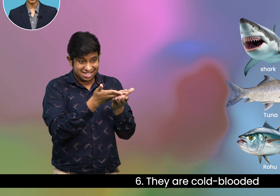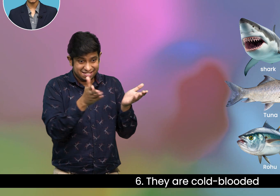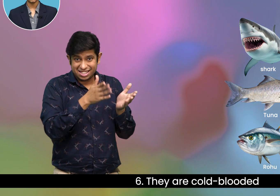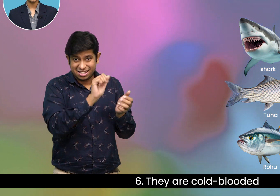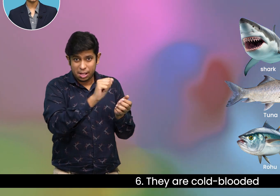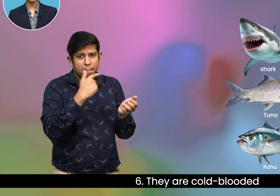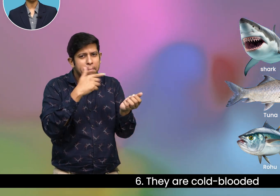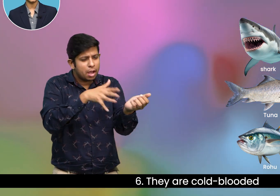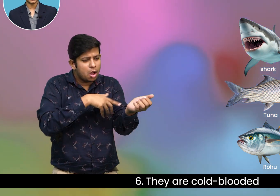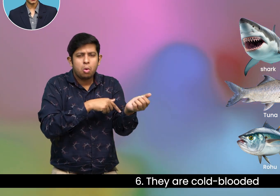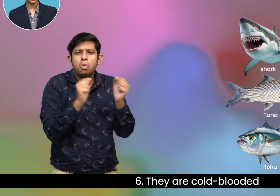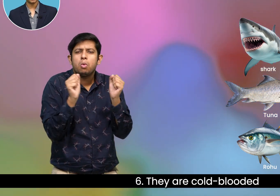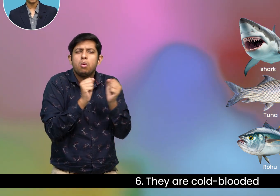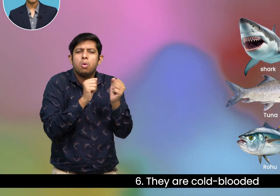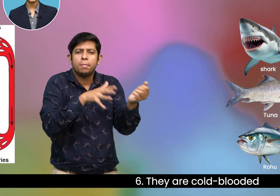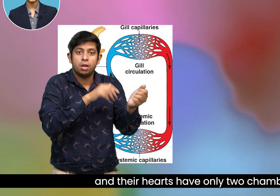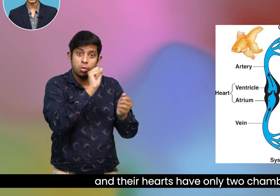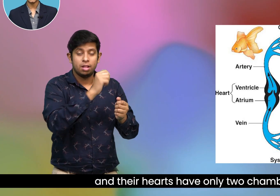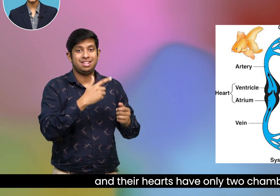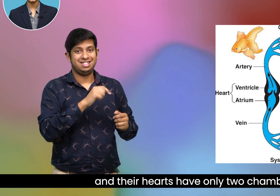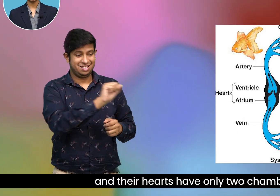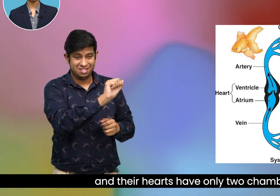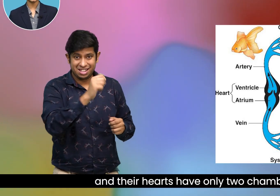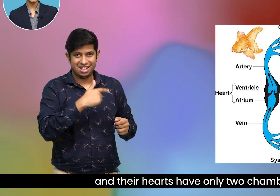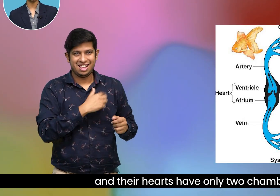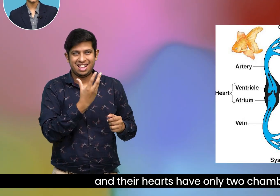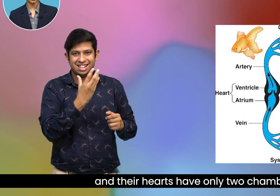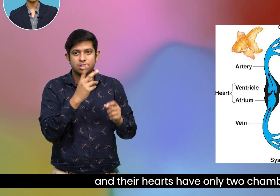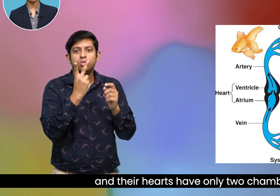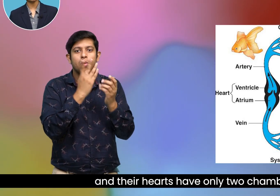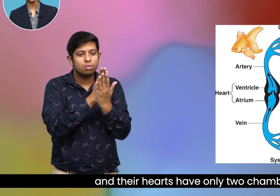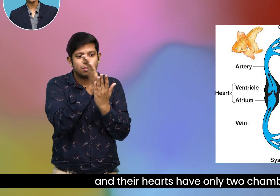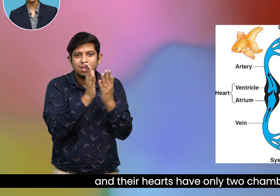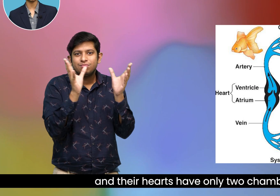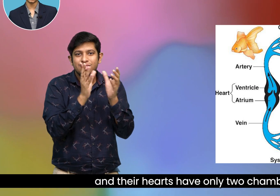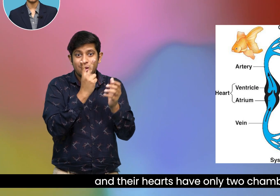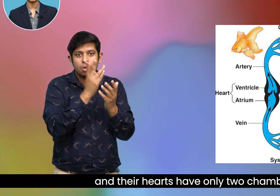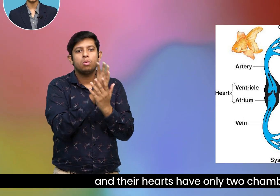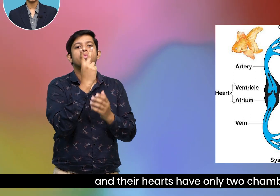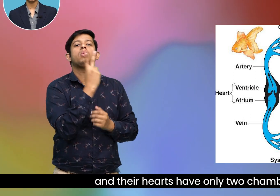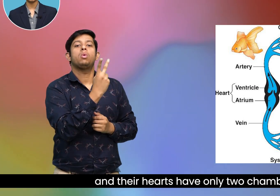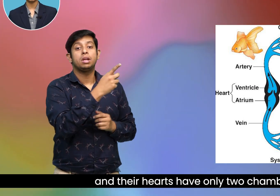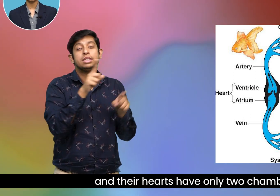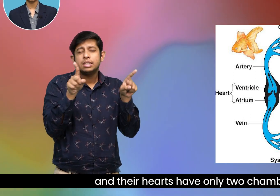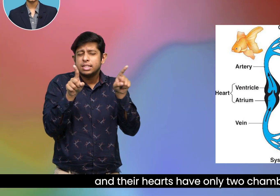They are cold-blooded and their hearts have only 2